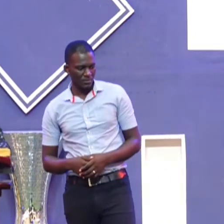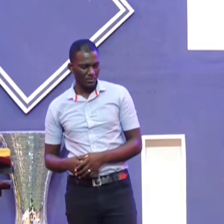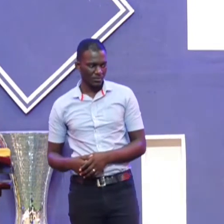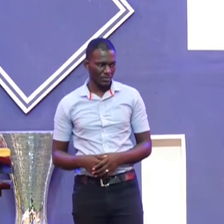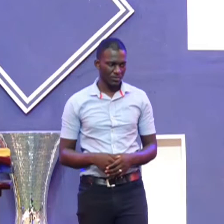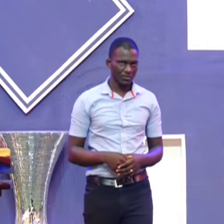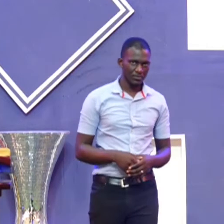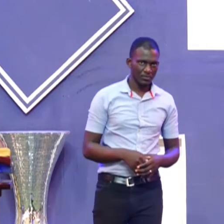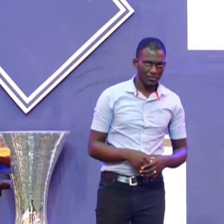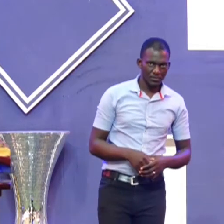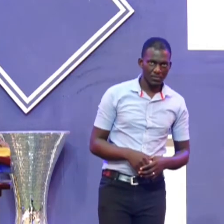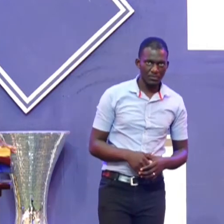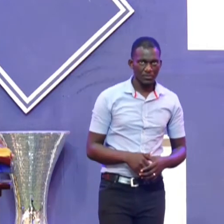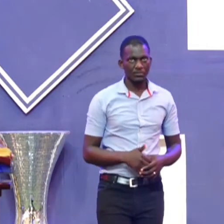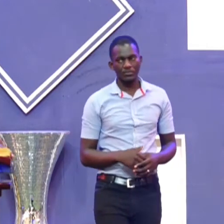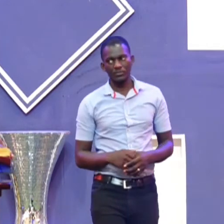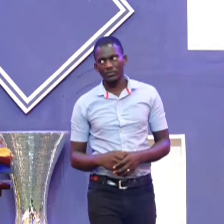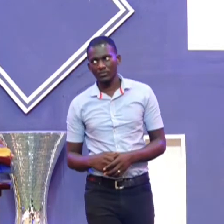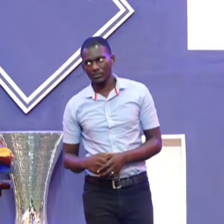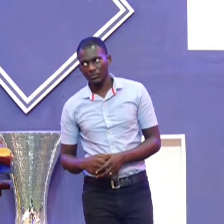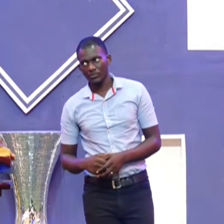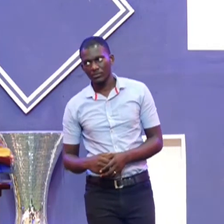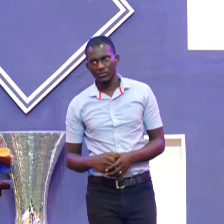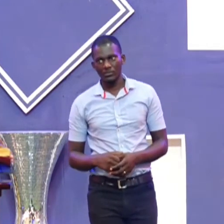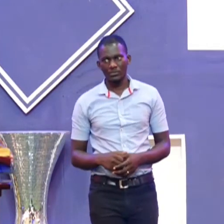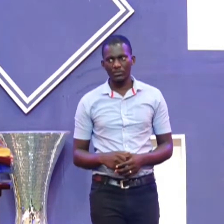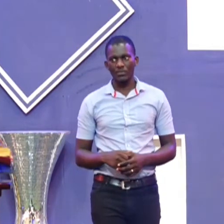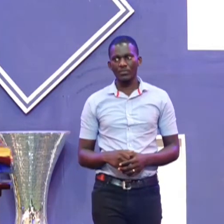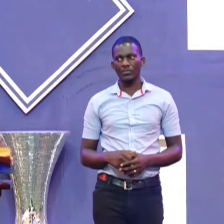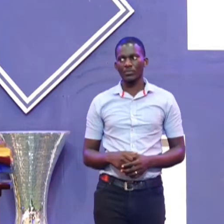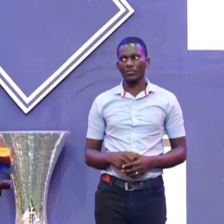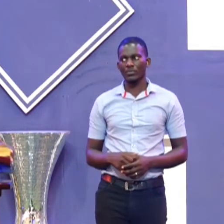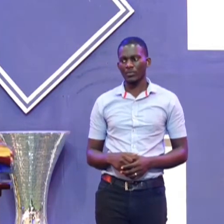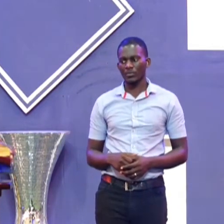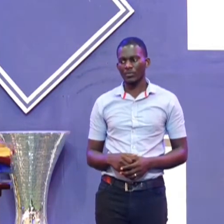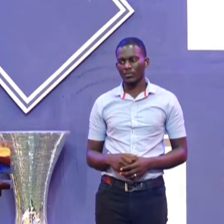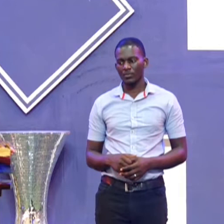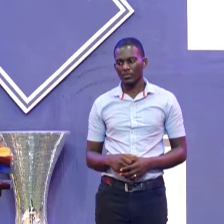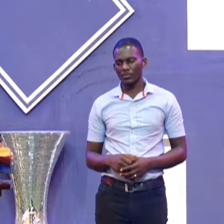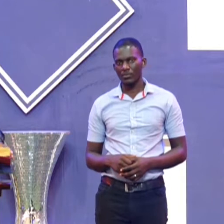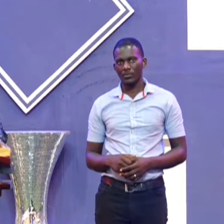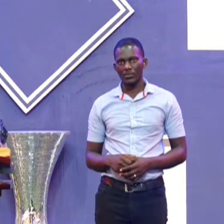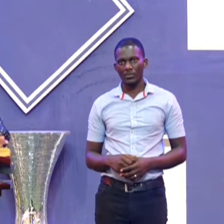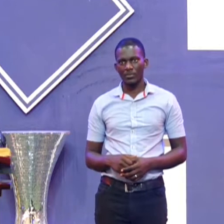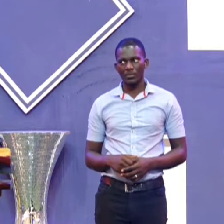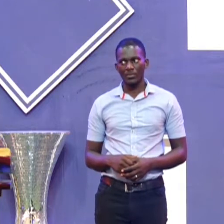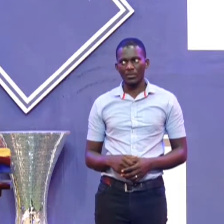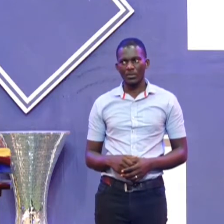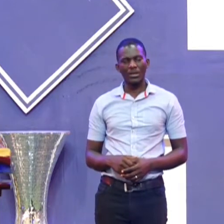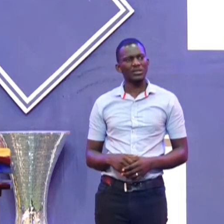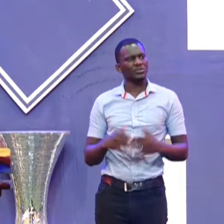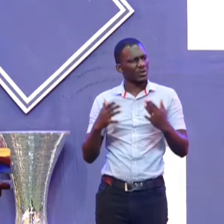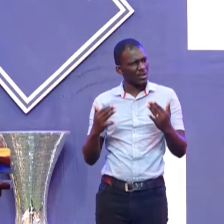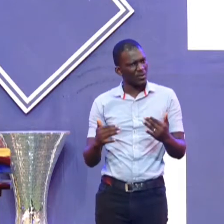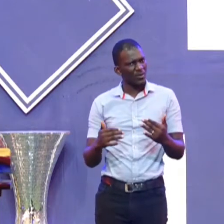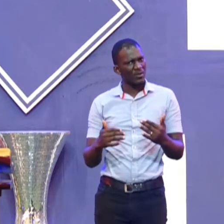go gukwata kero gukomako how is my responsibility am I taking responsibility